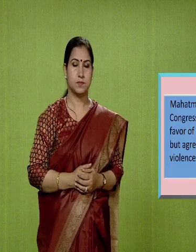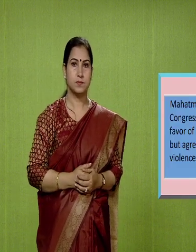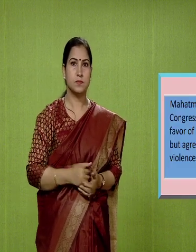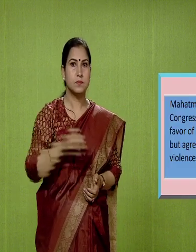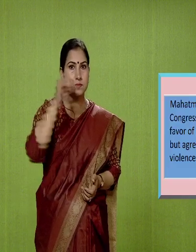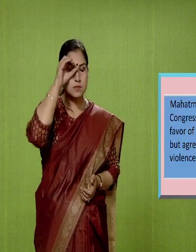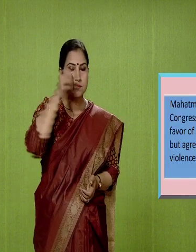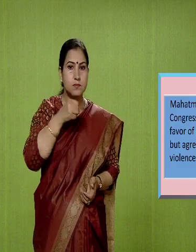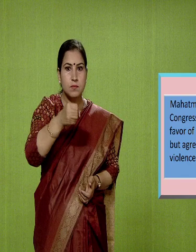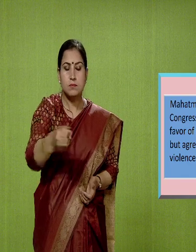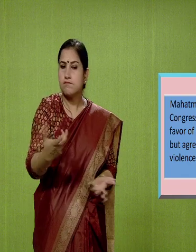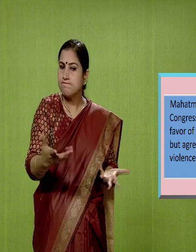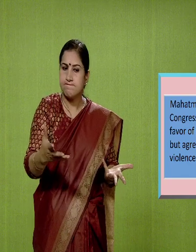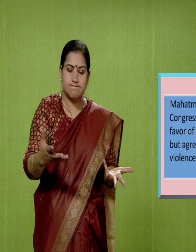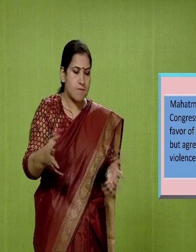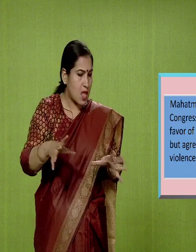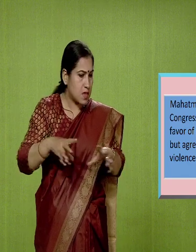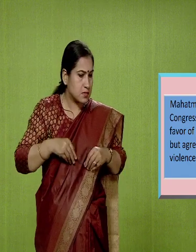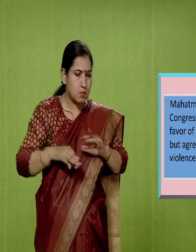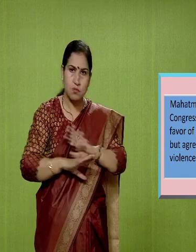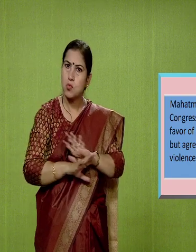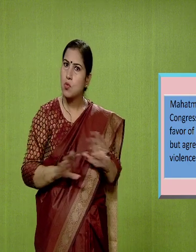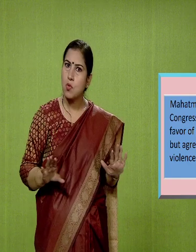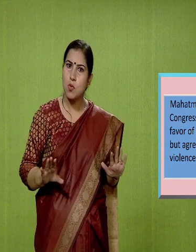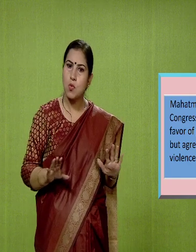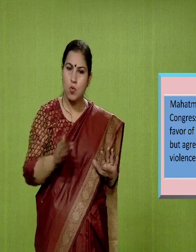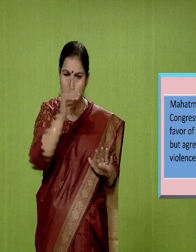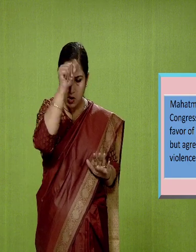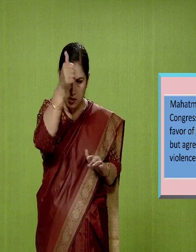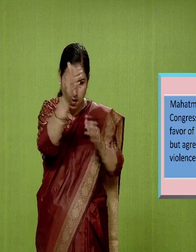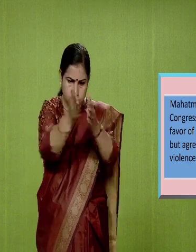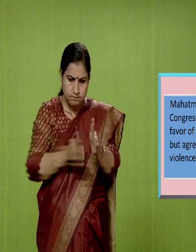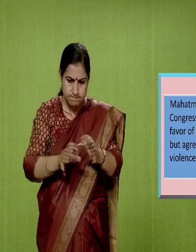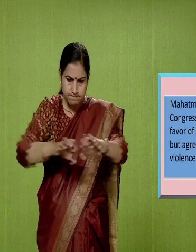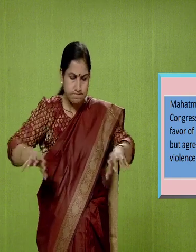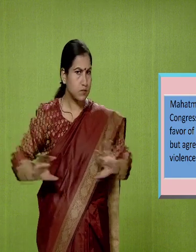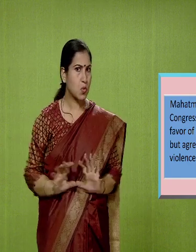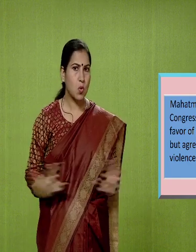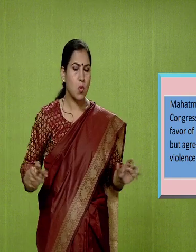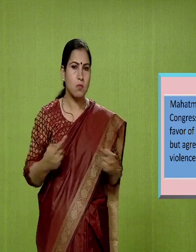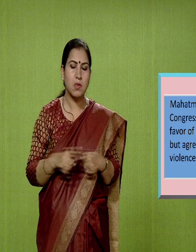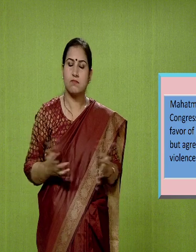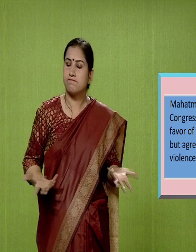Mahatma Gandhi was not in favor of partition of country, but there was no other